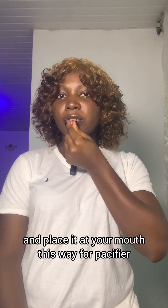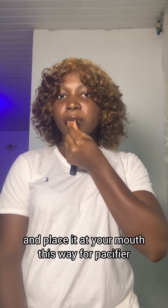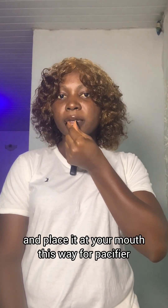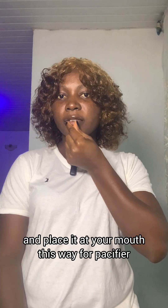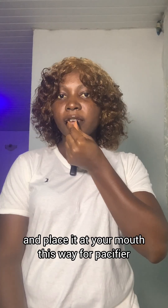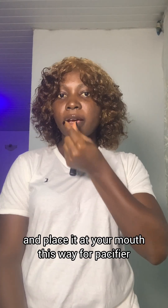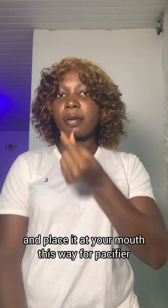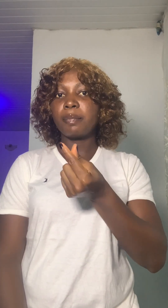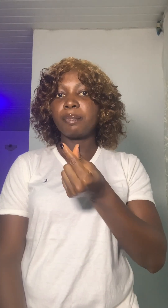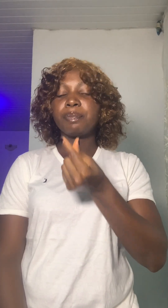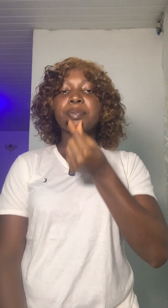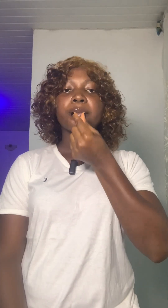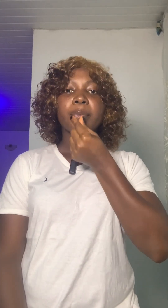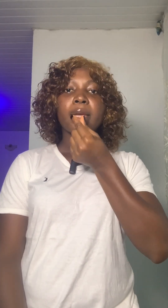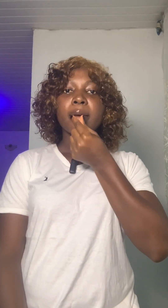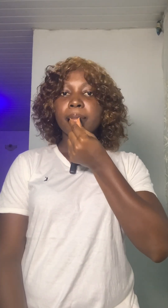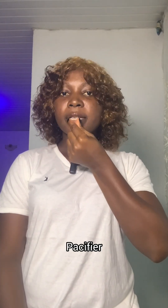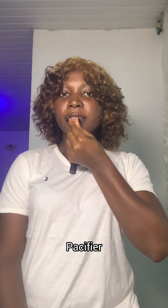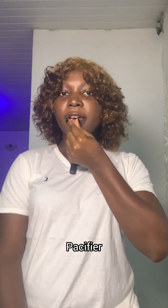for pacifier. Pacifier.